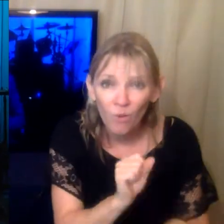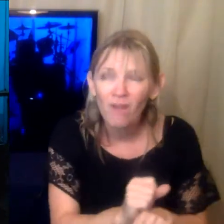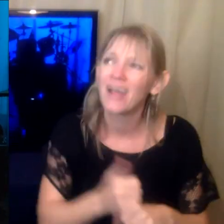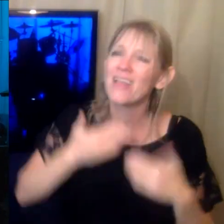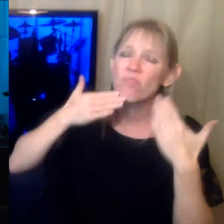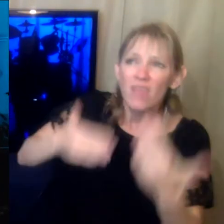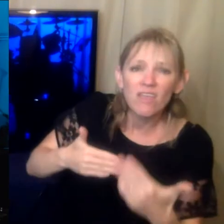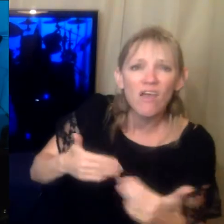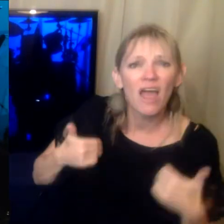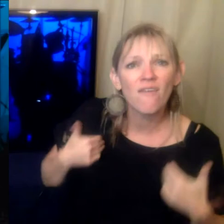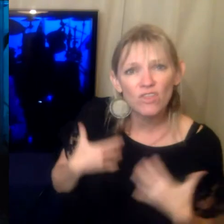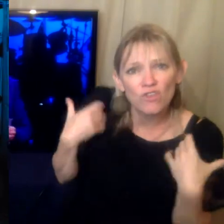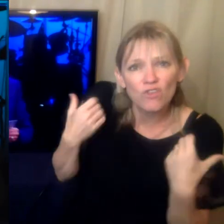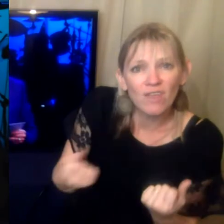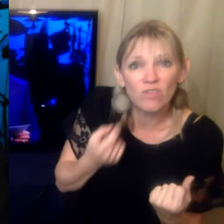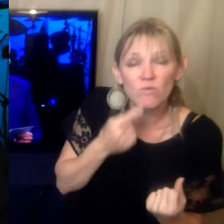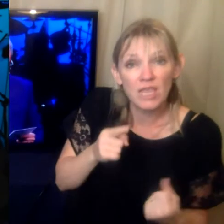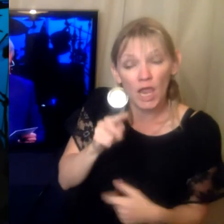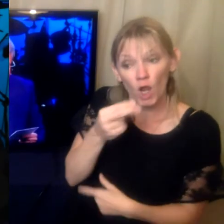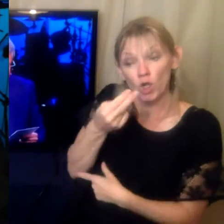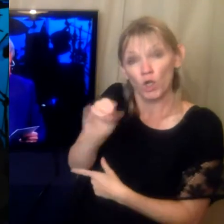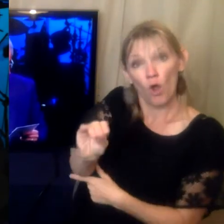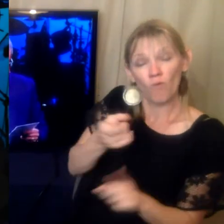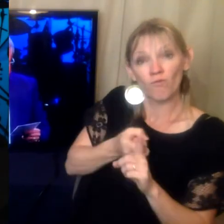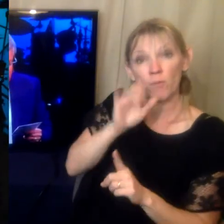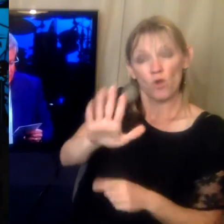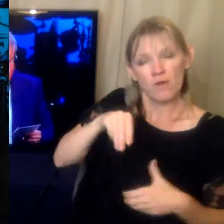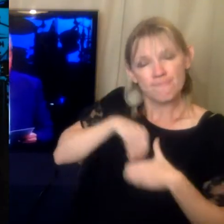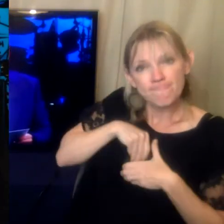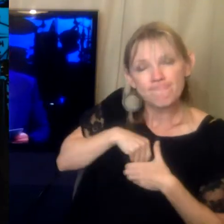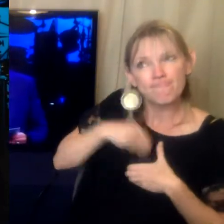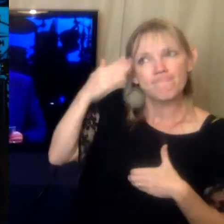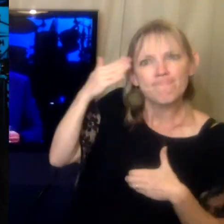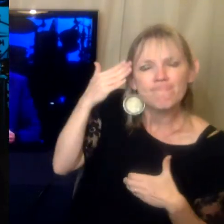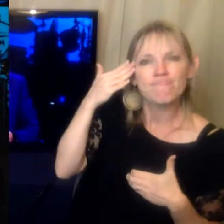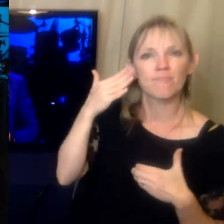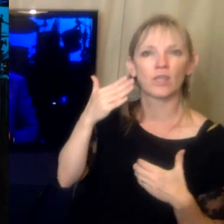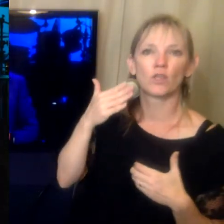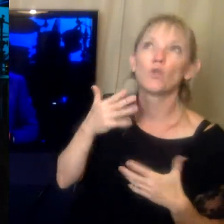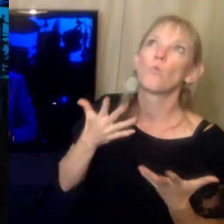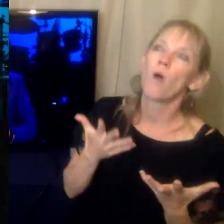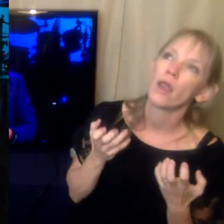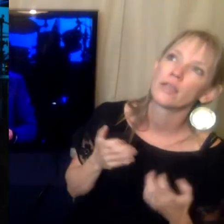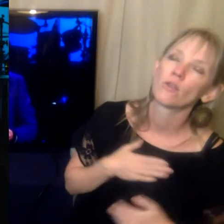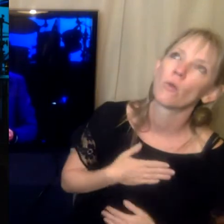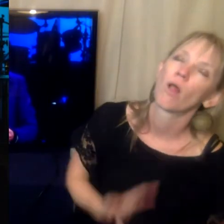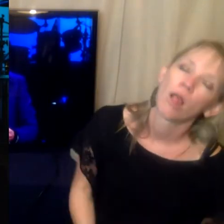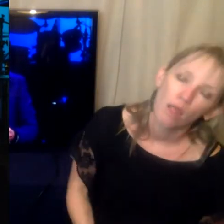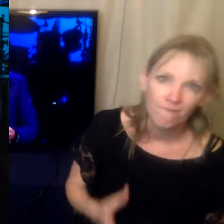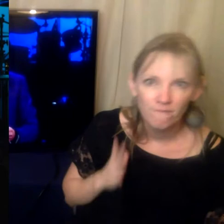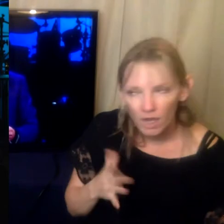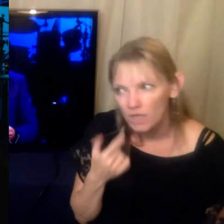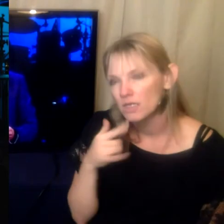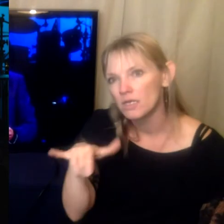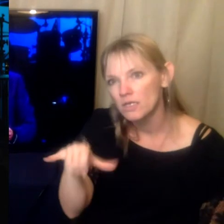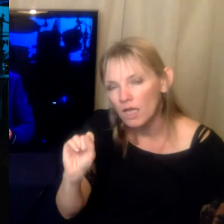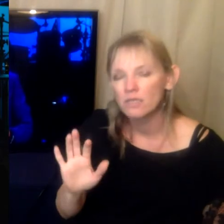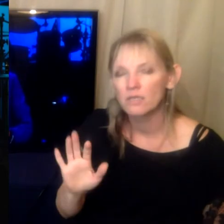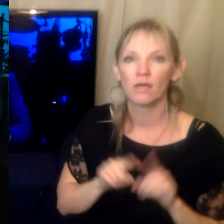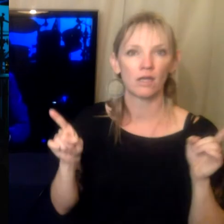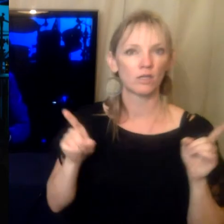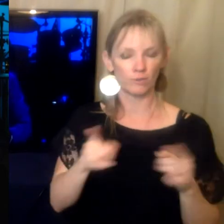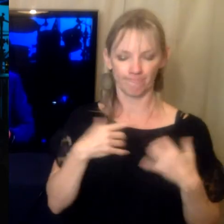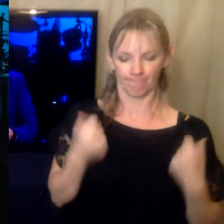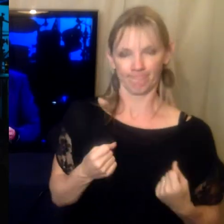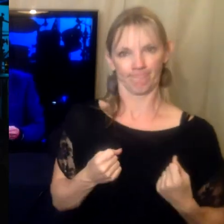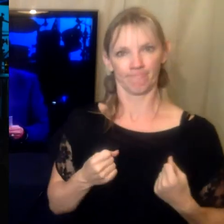for having the strength to say no from your integrity and your love when you so much wanted to cave in and say yes. Thanks for the times when